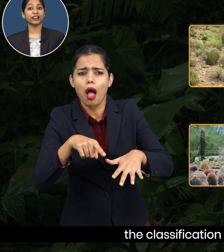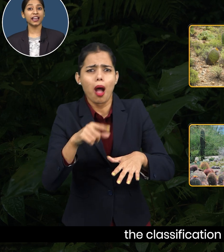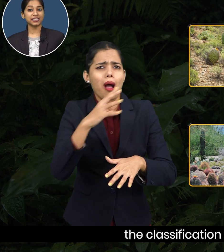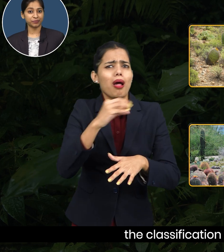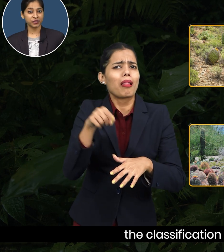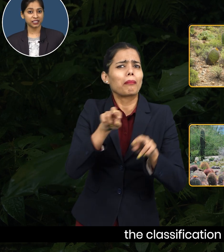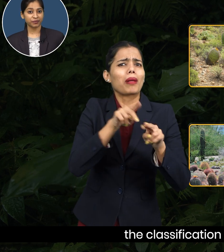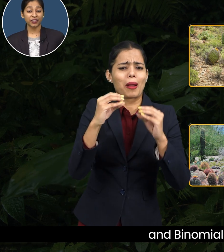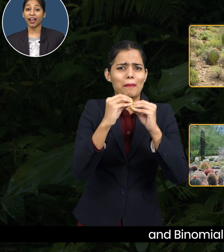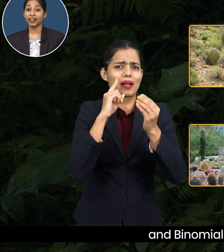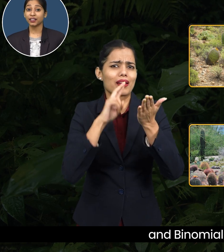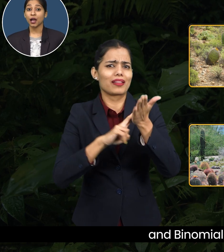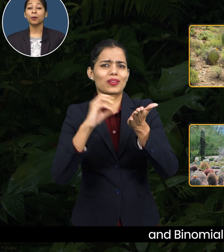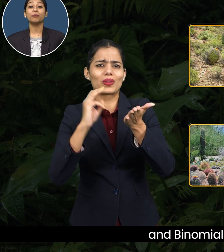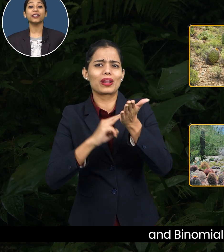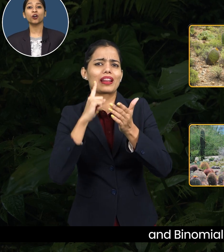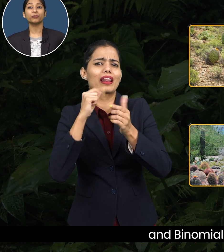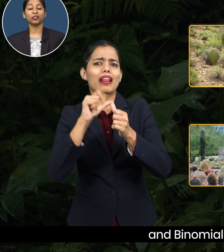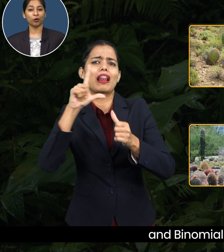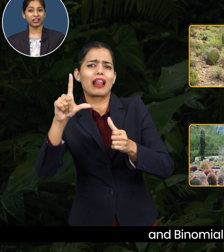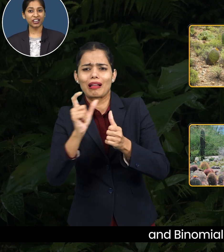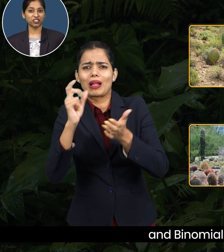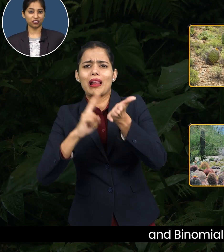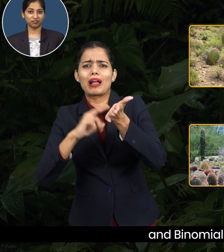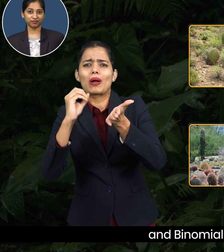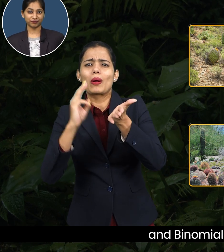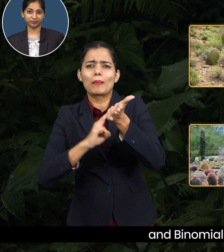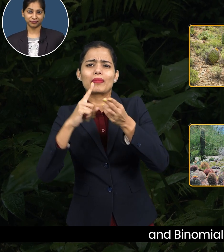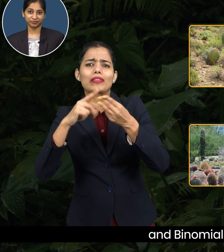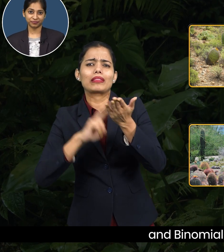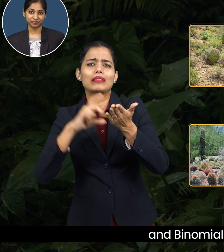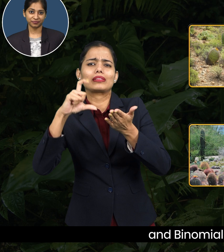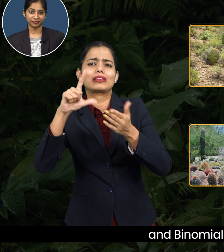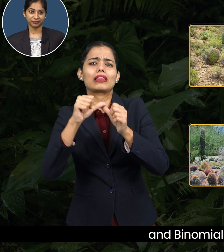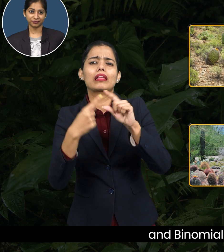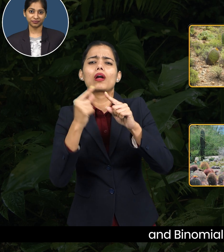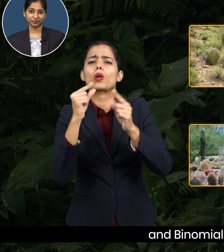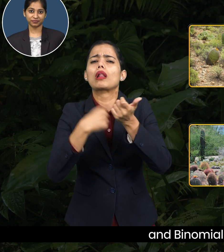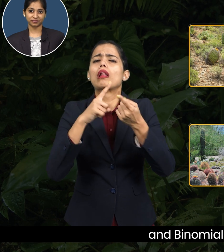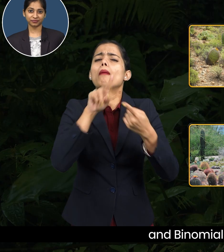living organisms and binomial nomenclature.